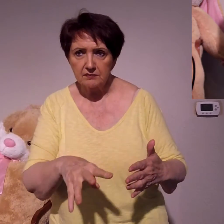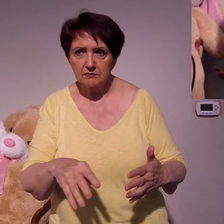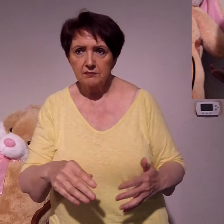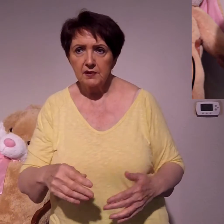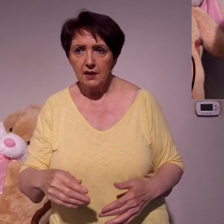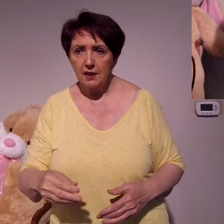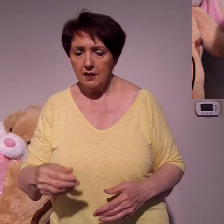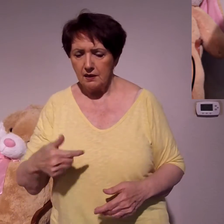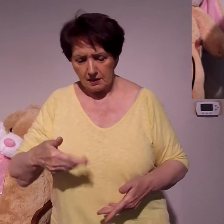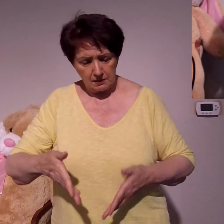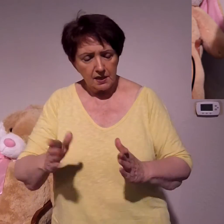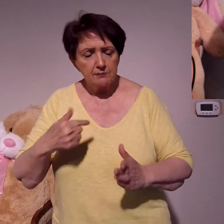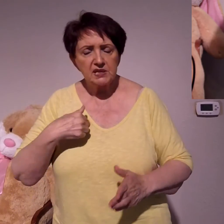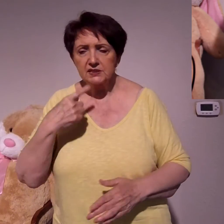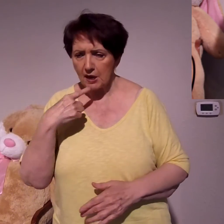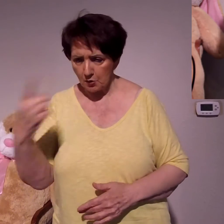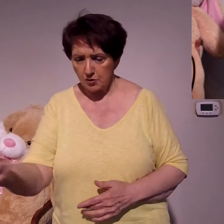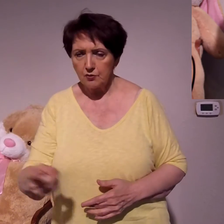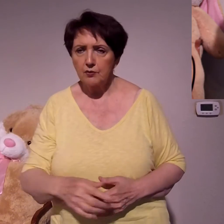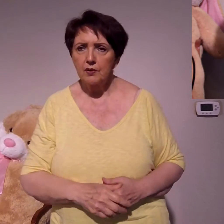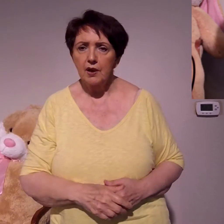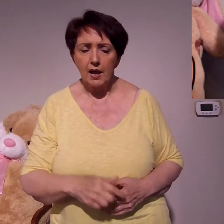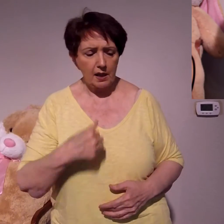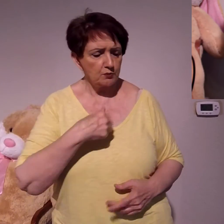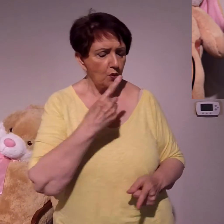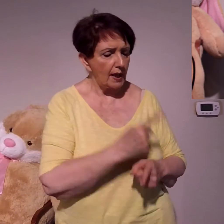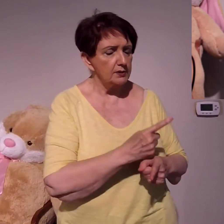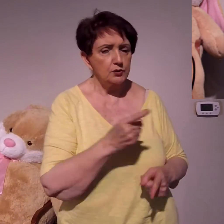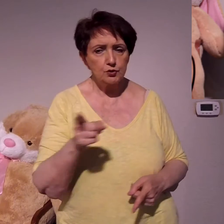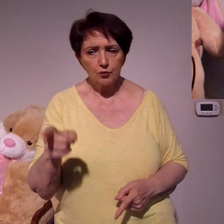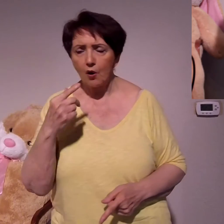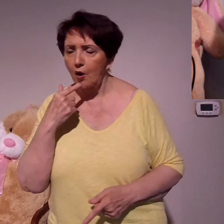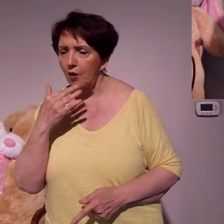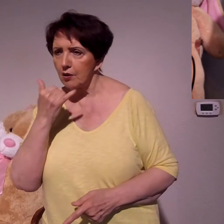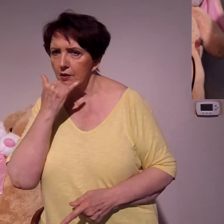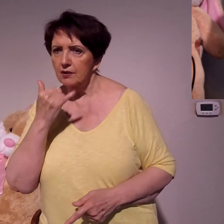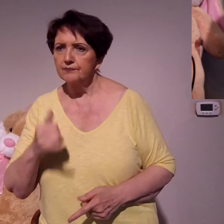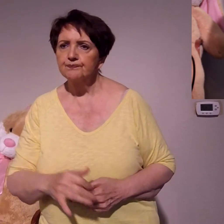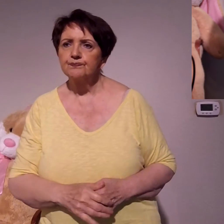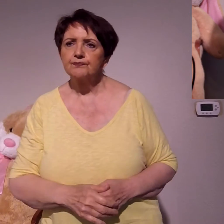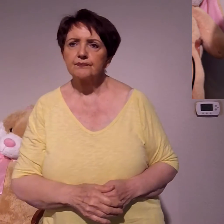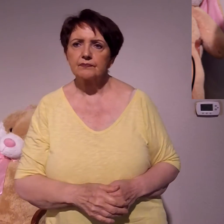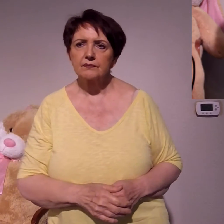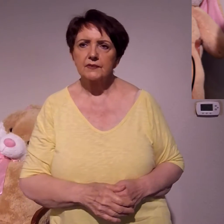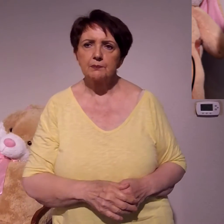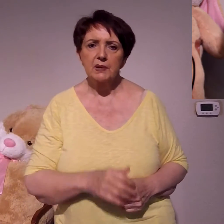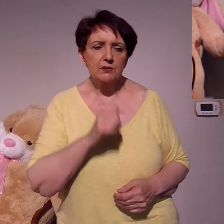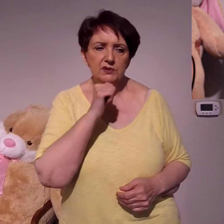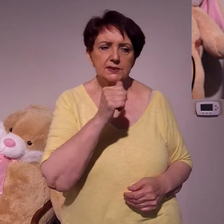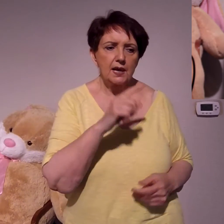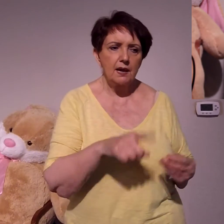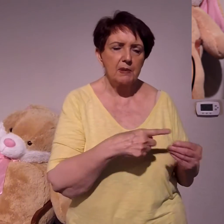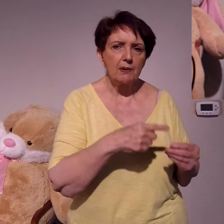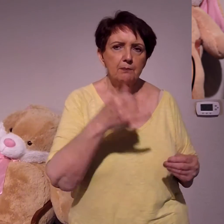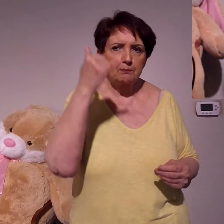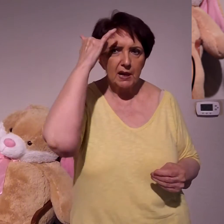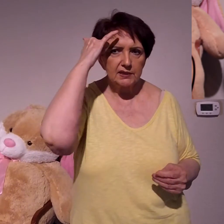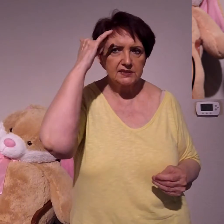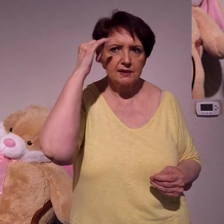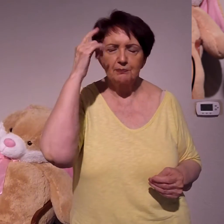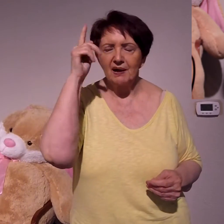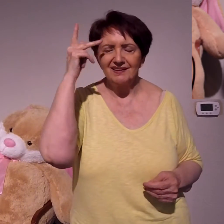union organizers in the San Francisco area in the 30s, and it was really strong. So I grew up with that same pattern of